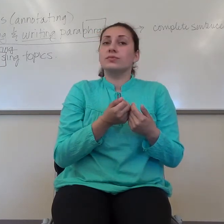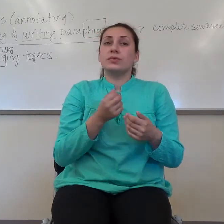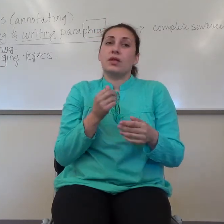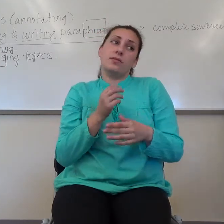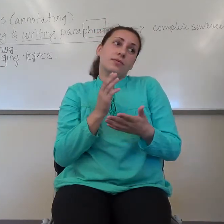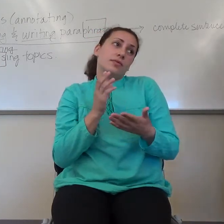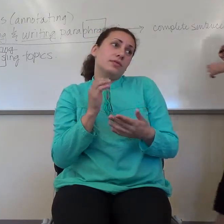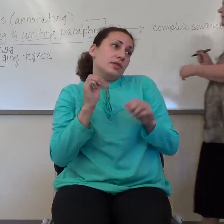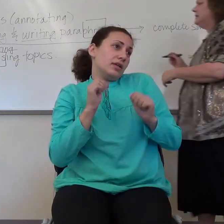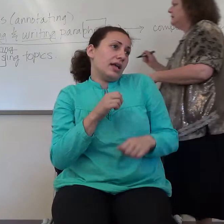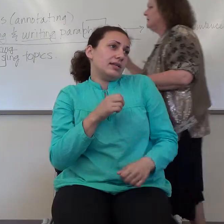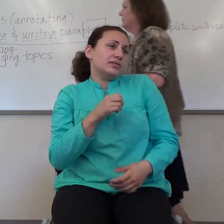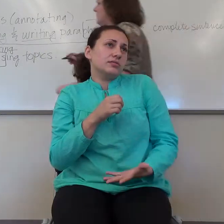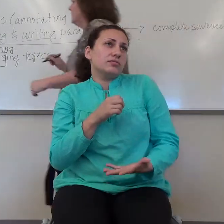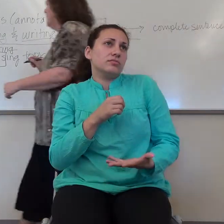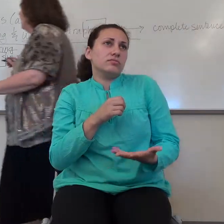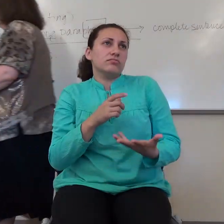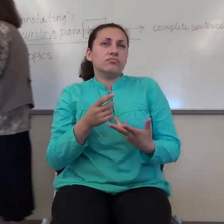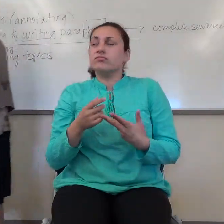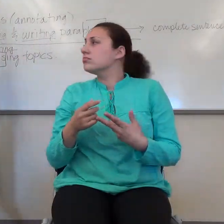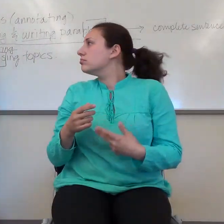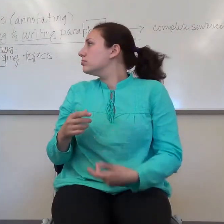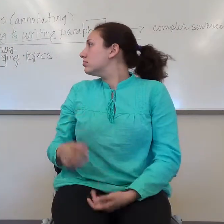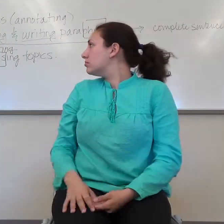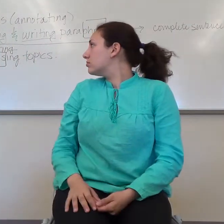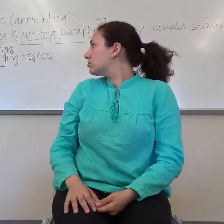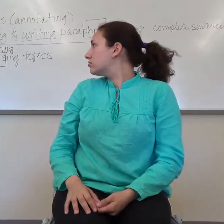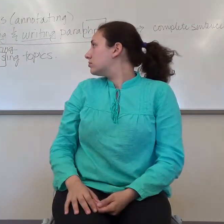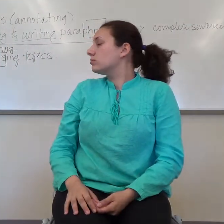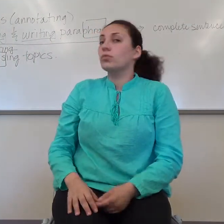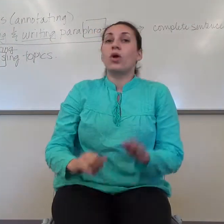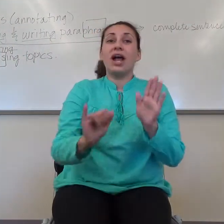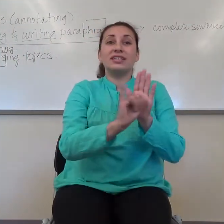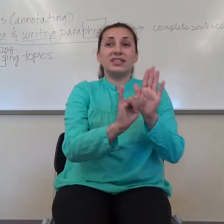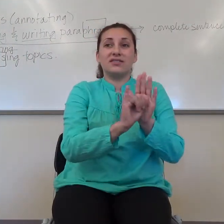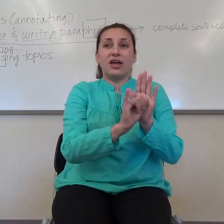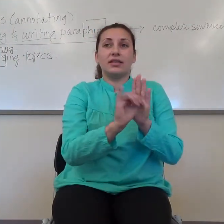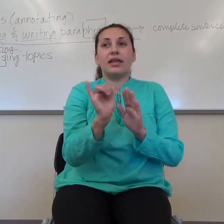also say here, we are identifying